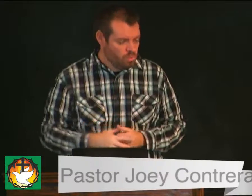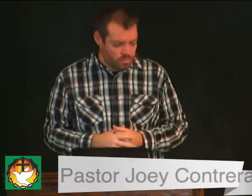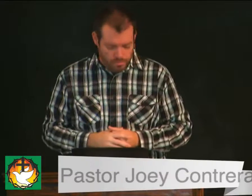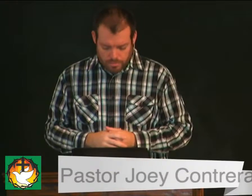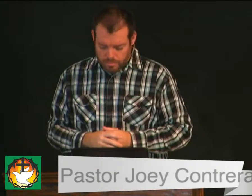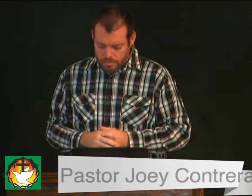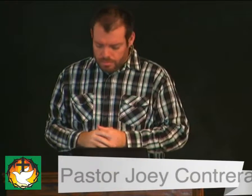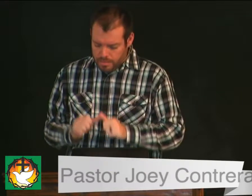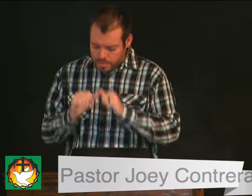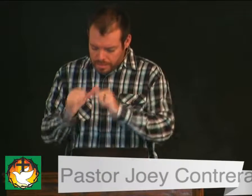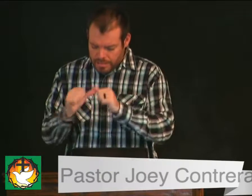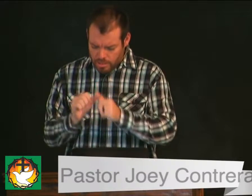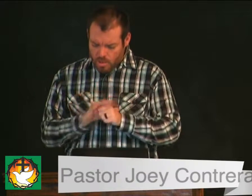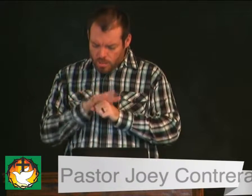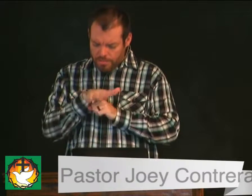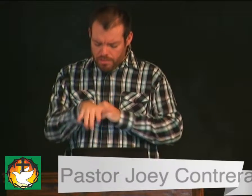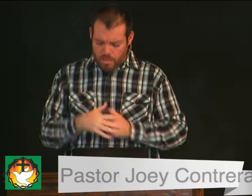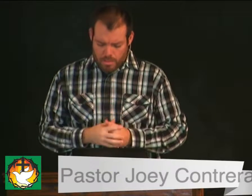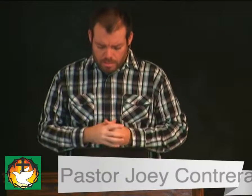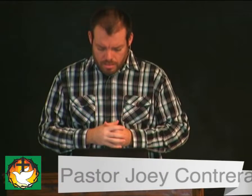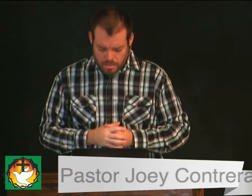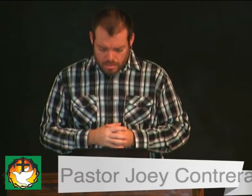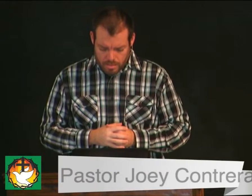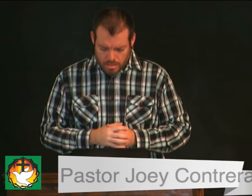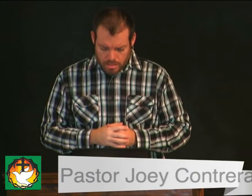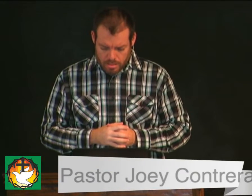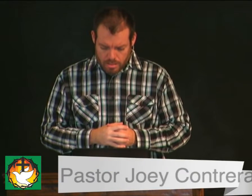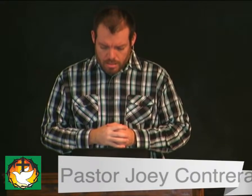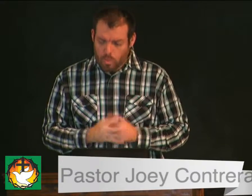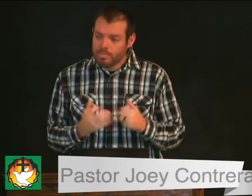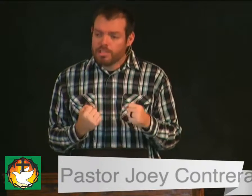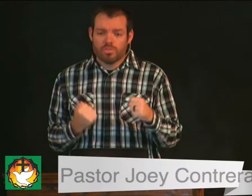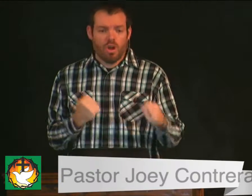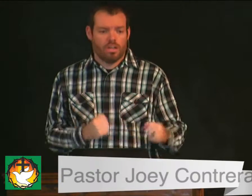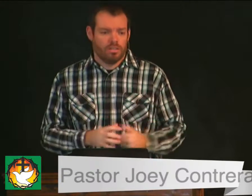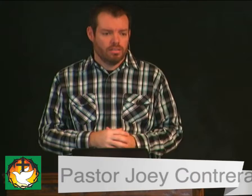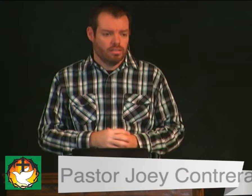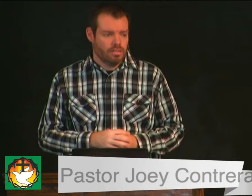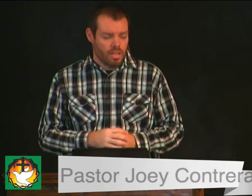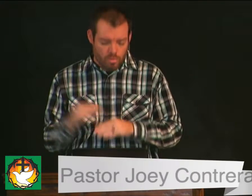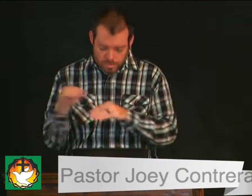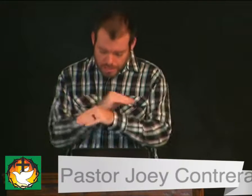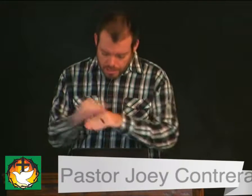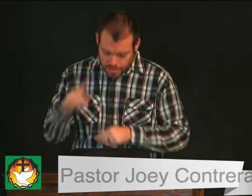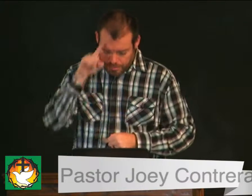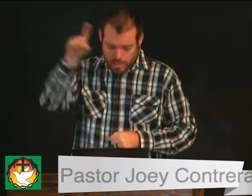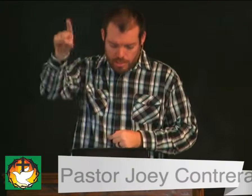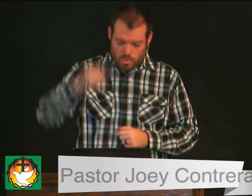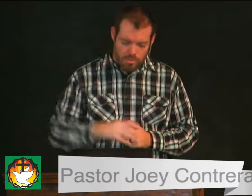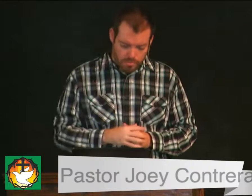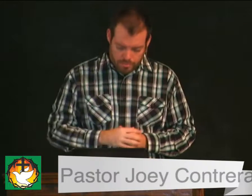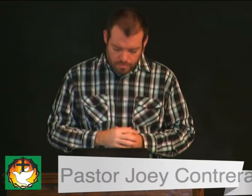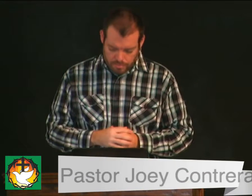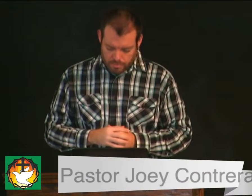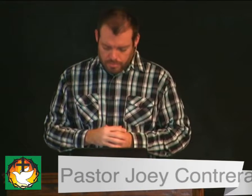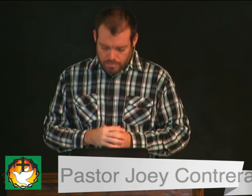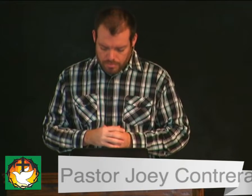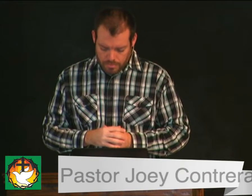overflow. Continue overflowing. I want to be stronger. I want to minister for you.